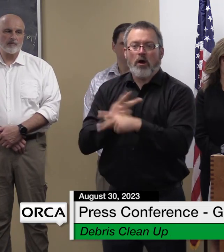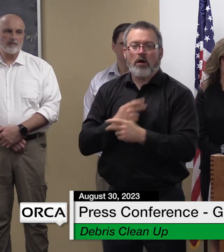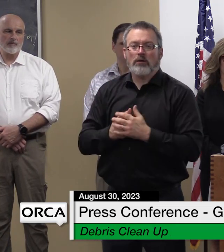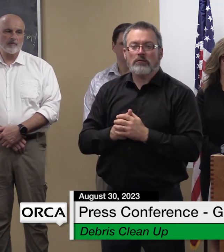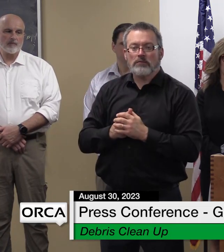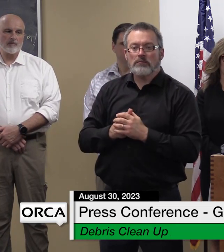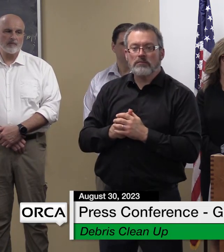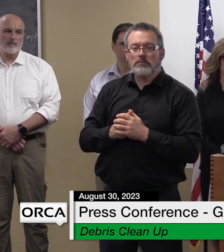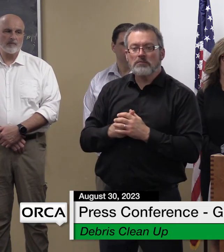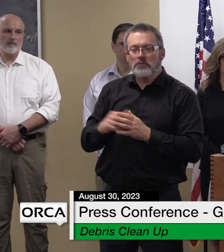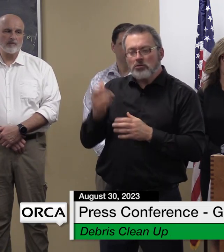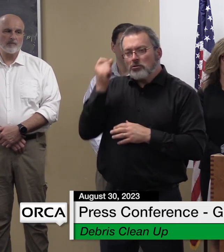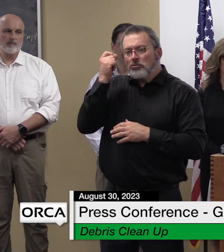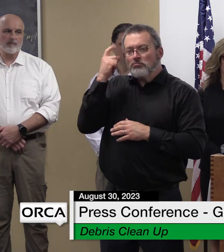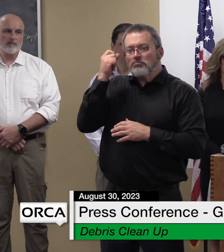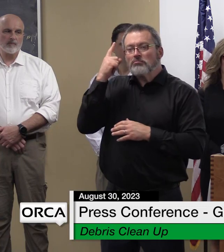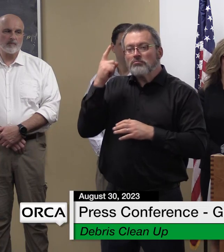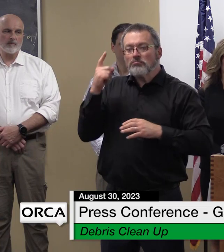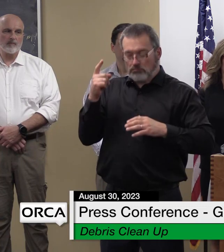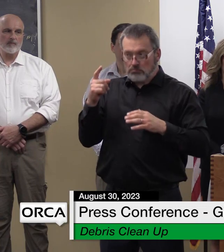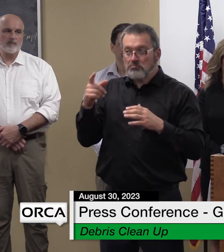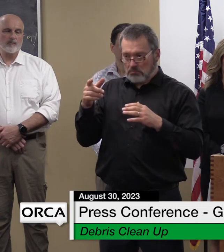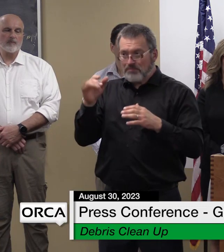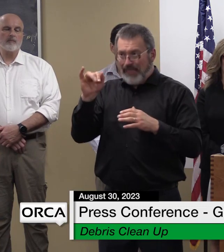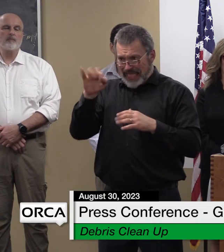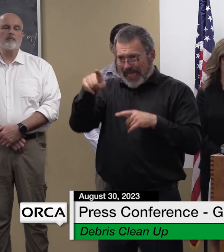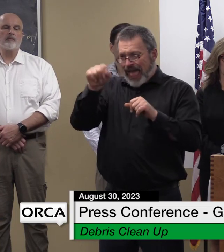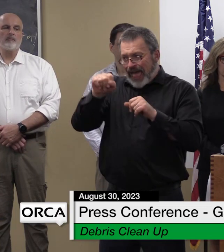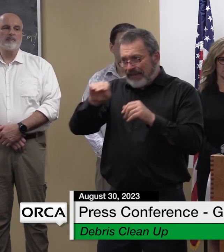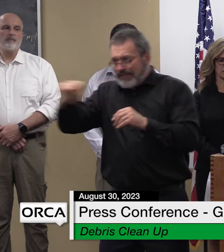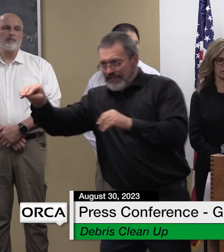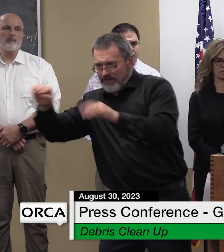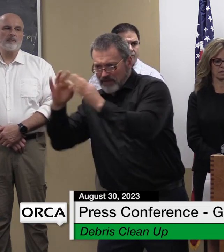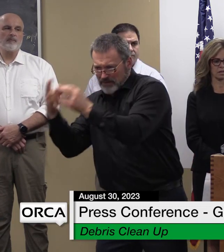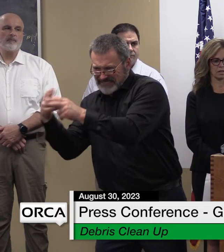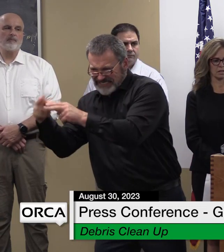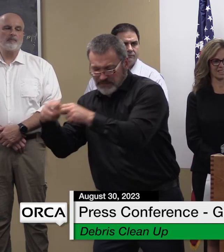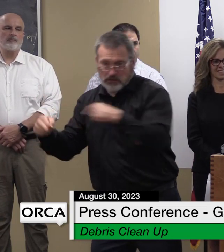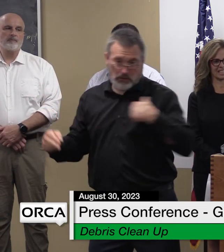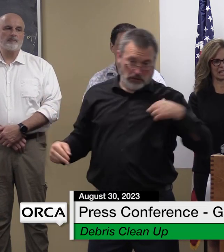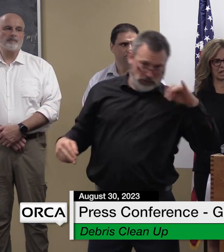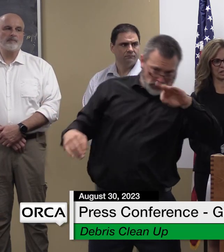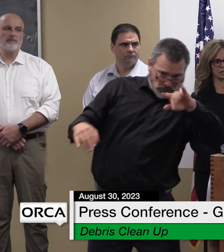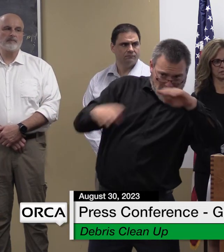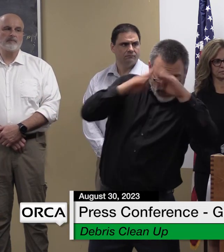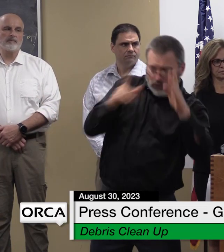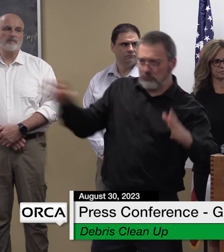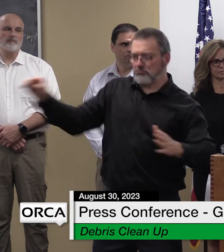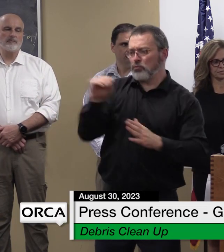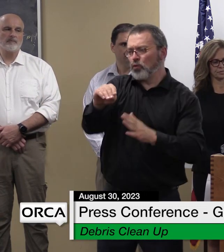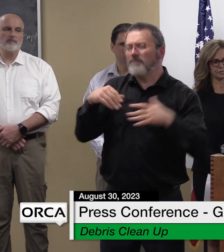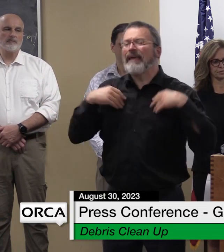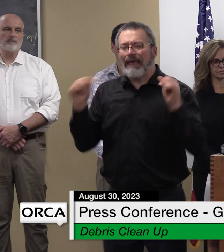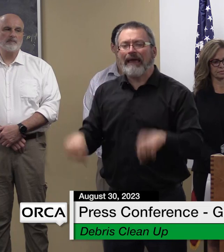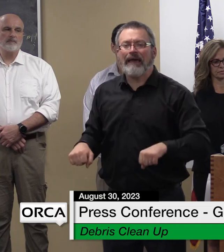And with that, we are also continuing to call these individuals to make sure that their